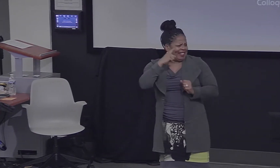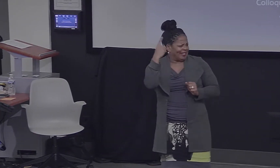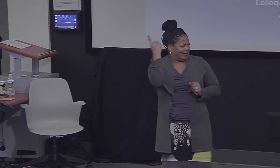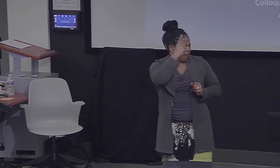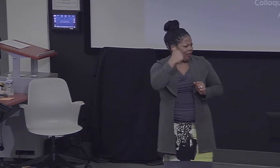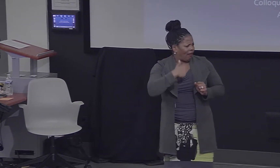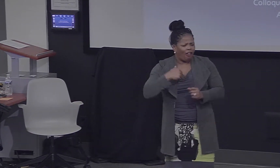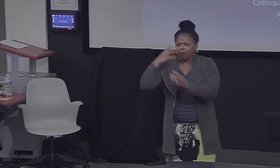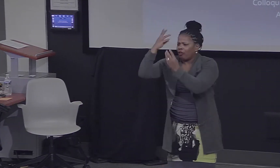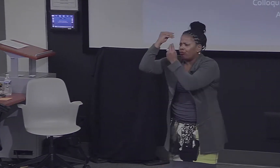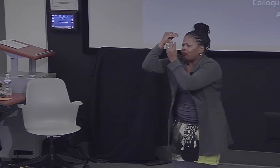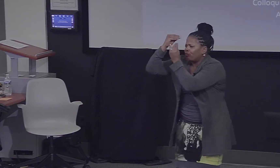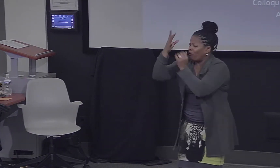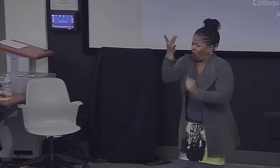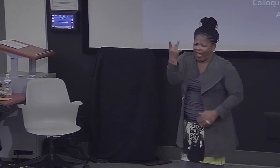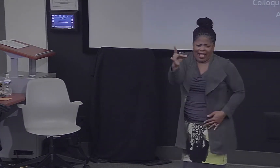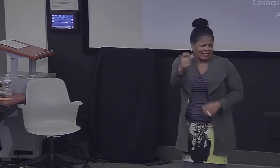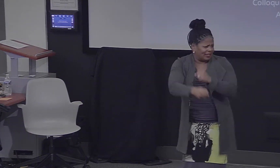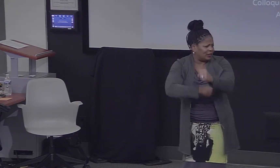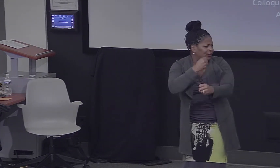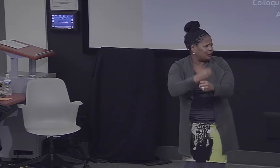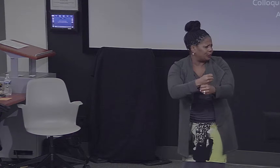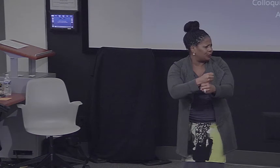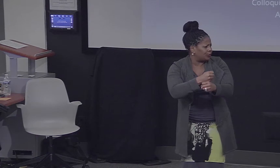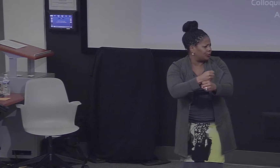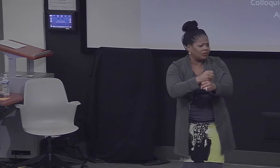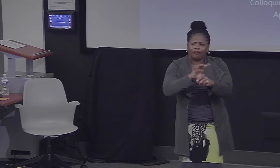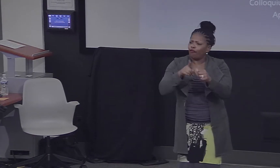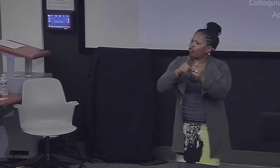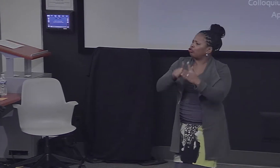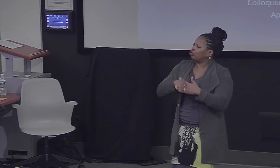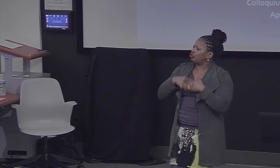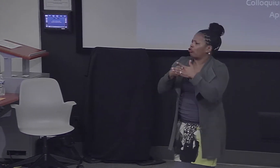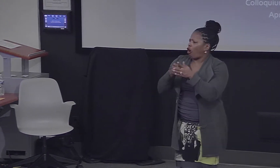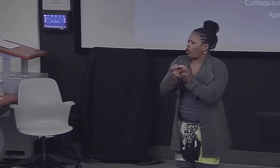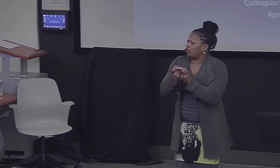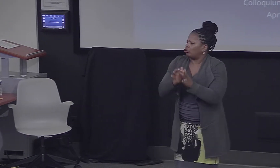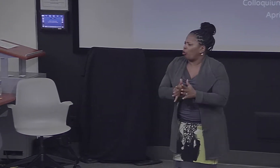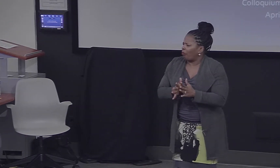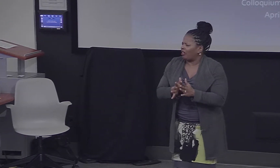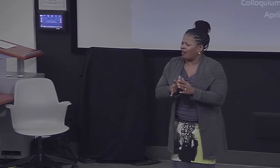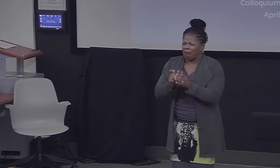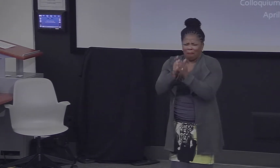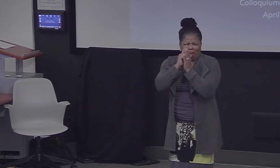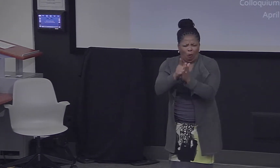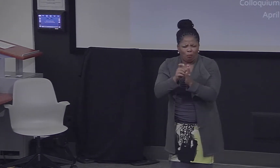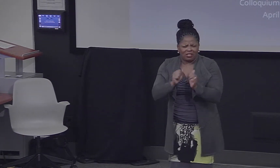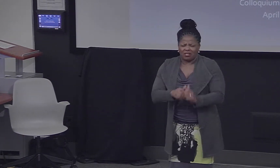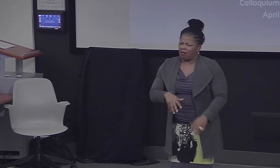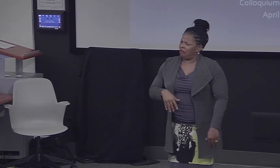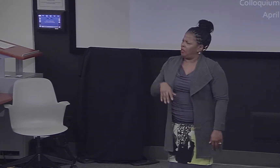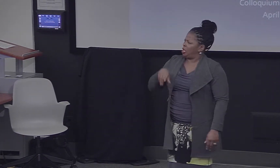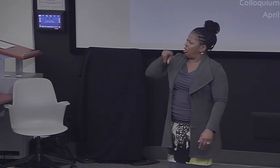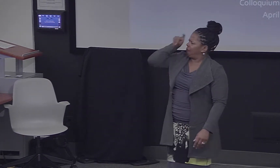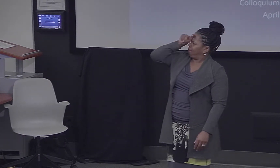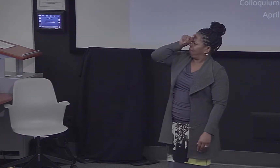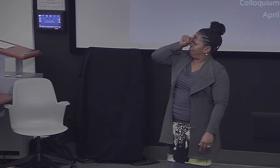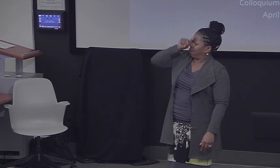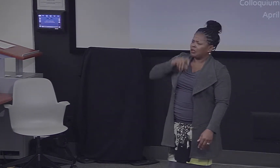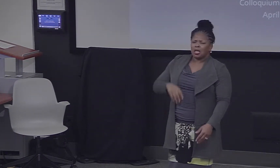And I'm here just to share some of the thinking that I've been doing over the last 18 years. From the moment